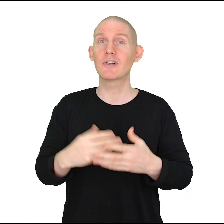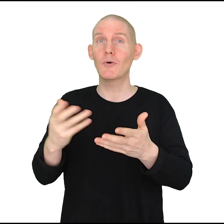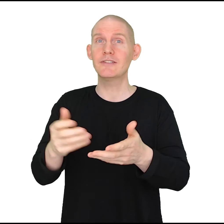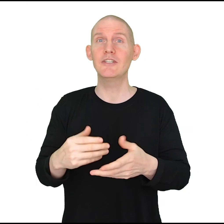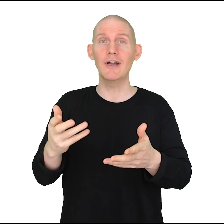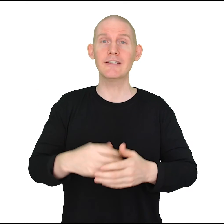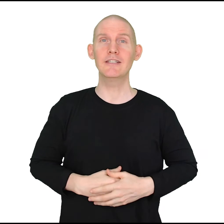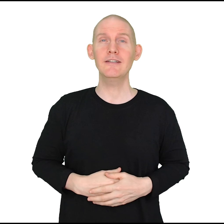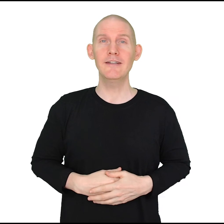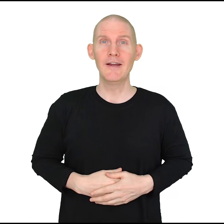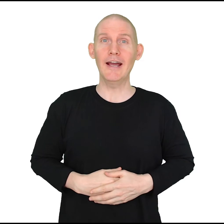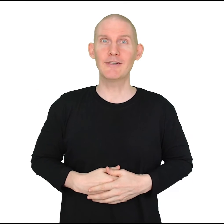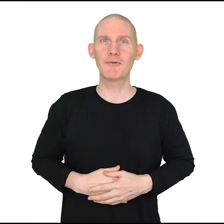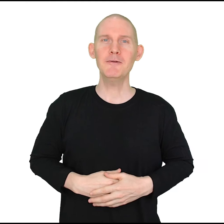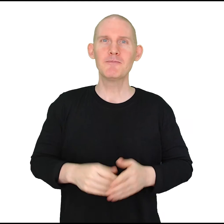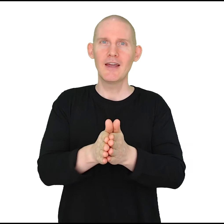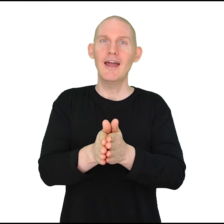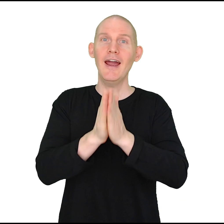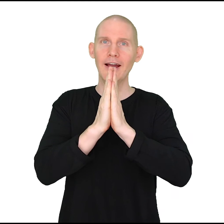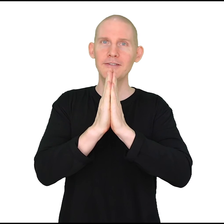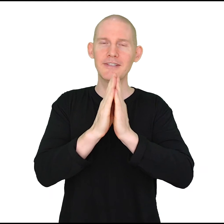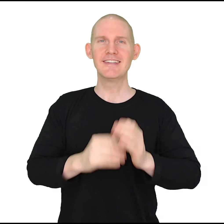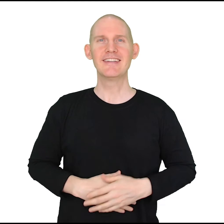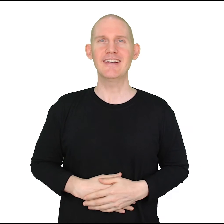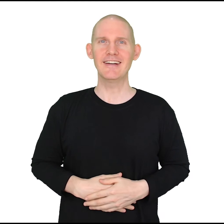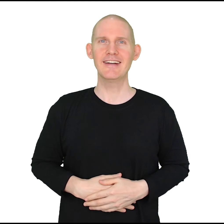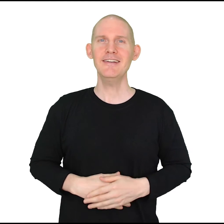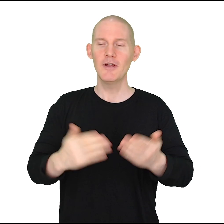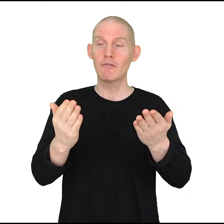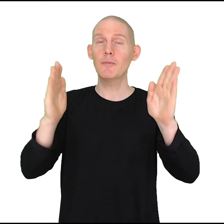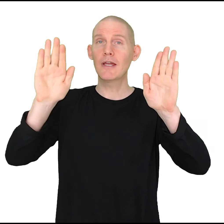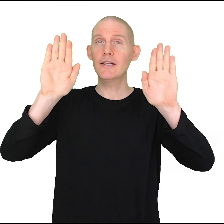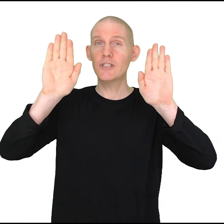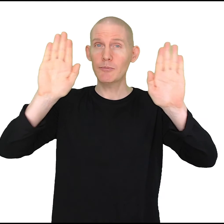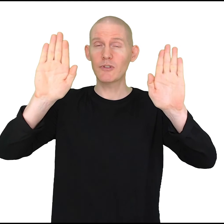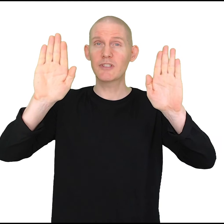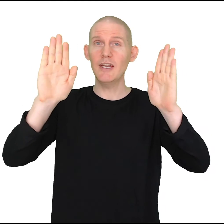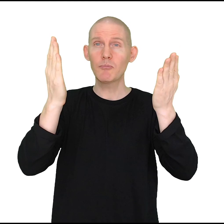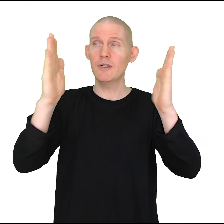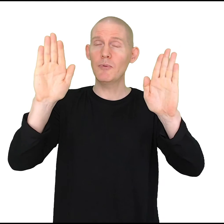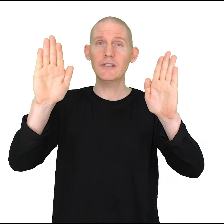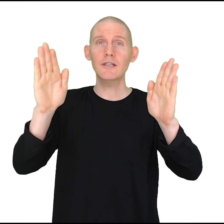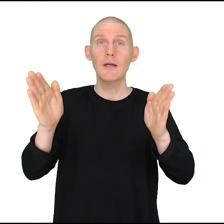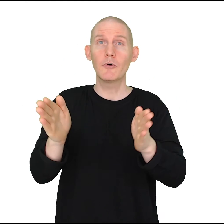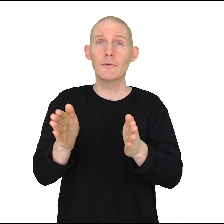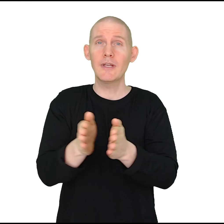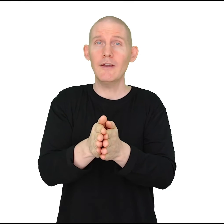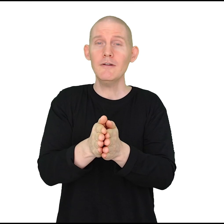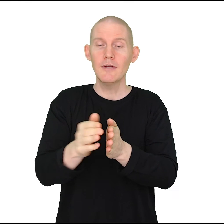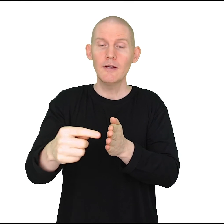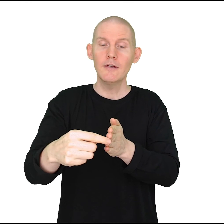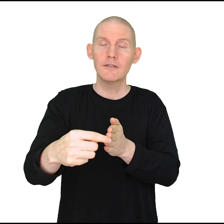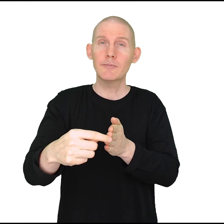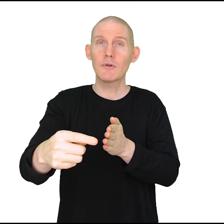you're requesting, you're asking for it. Ask. Remember the hand shapes are the same, pretty basic. Put them